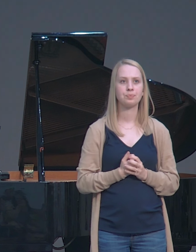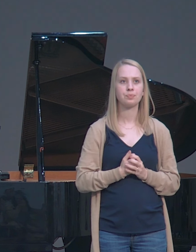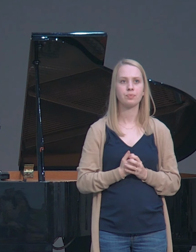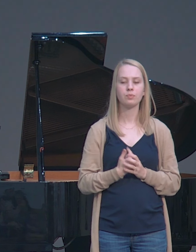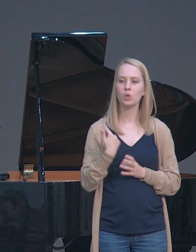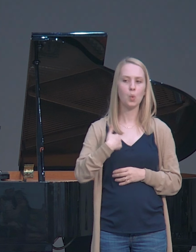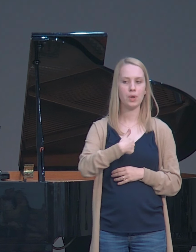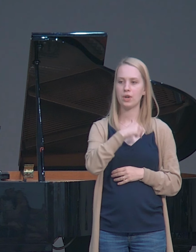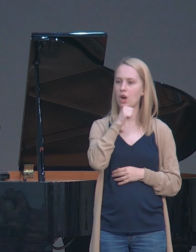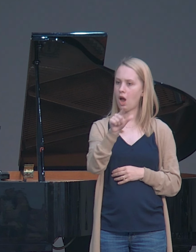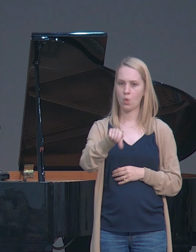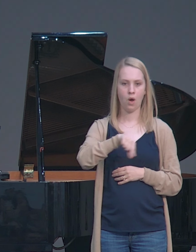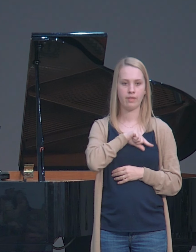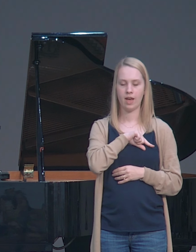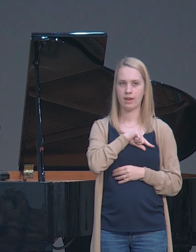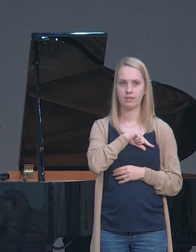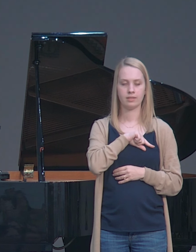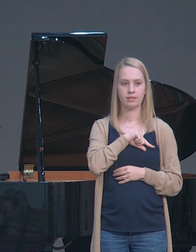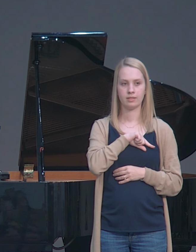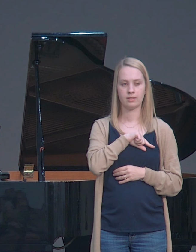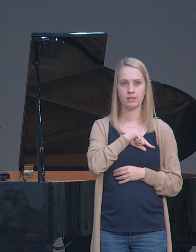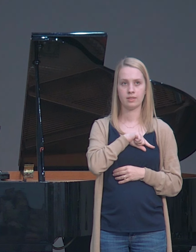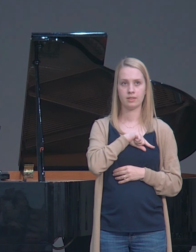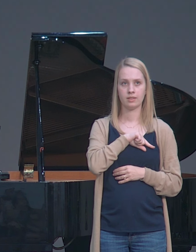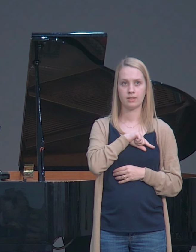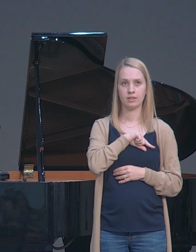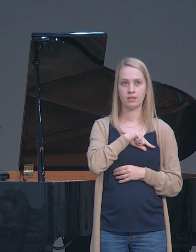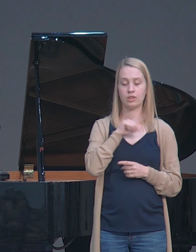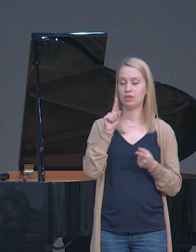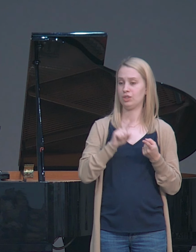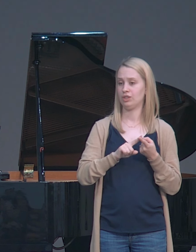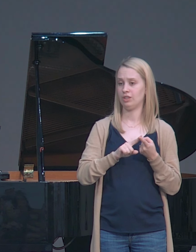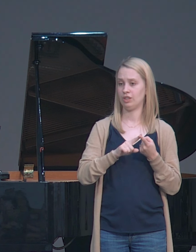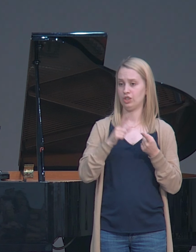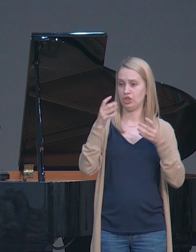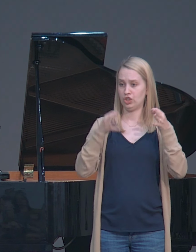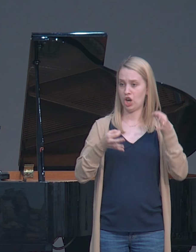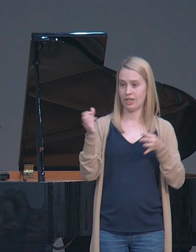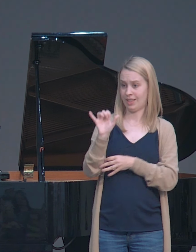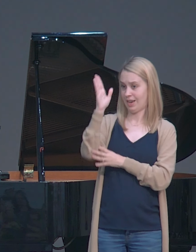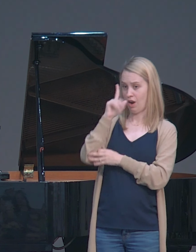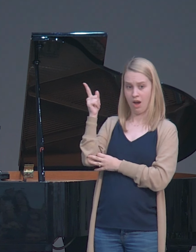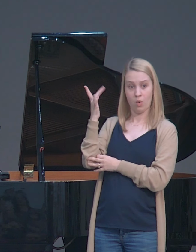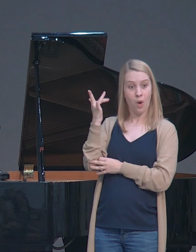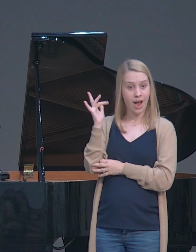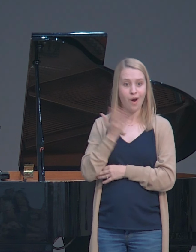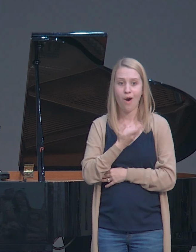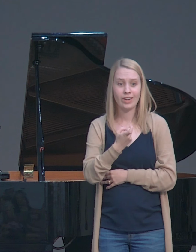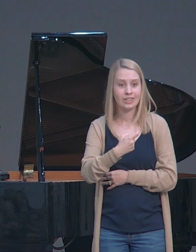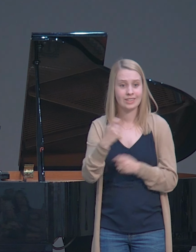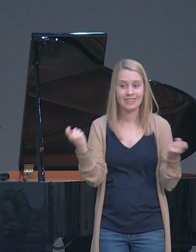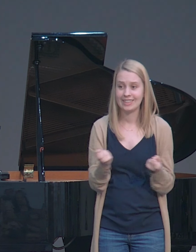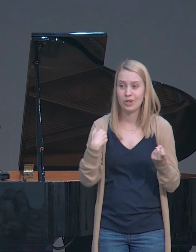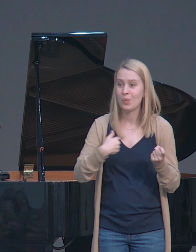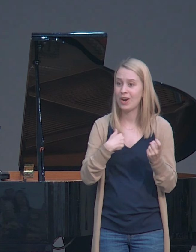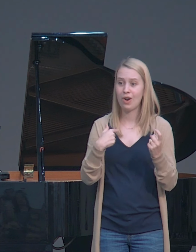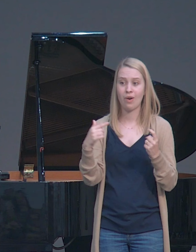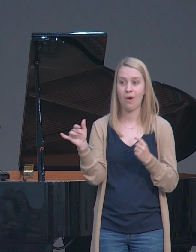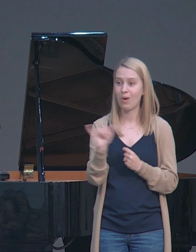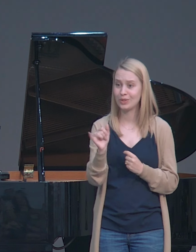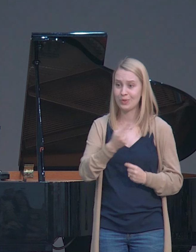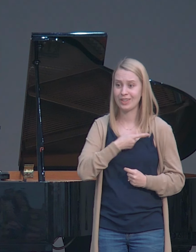We're not qualified to be a judge like God because of our sin. We're equally guilty. Second, we're not